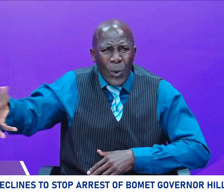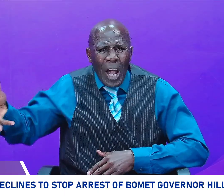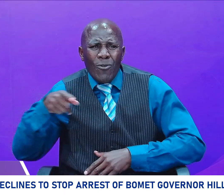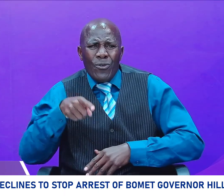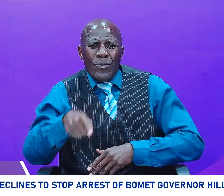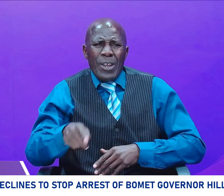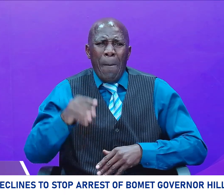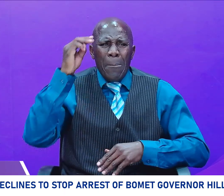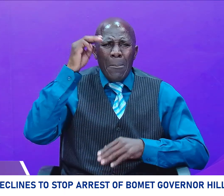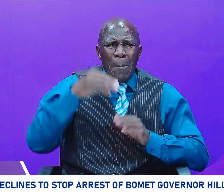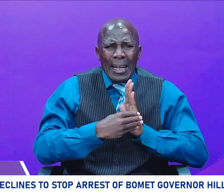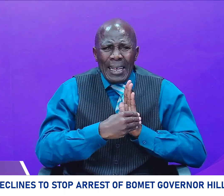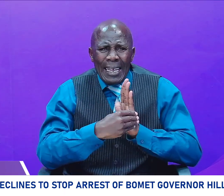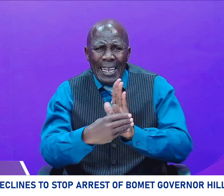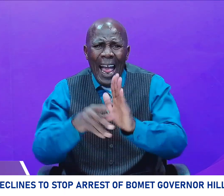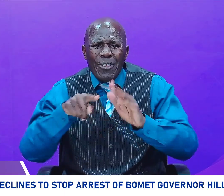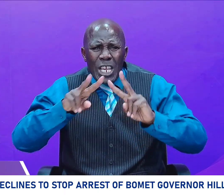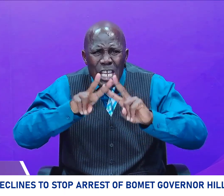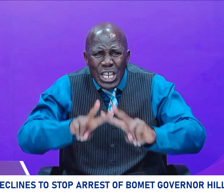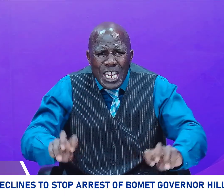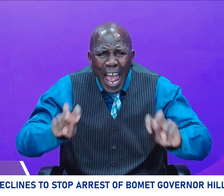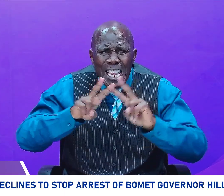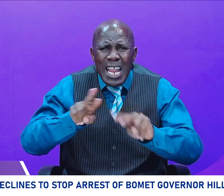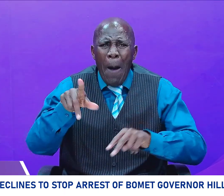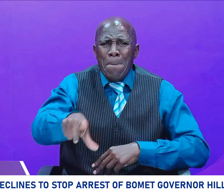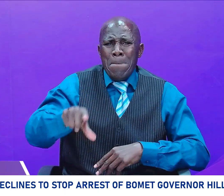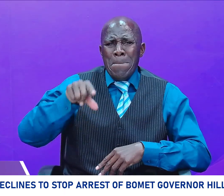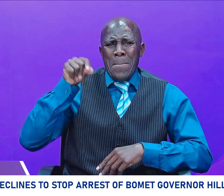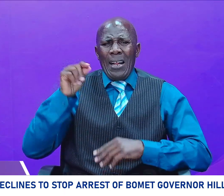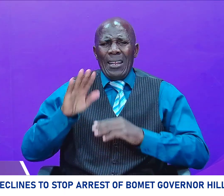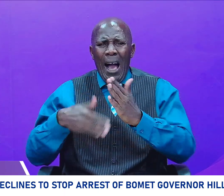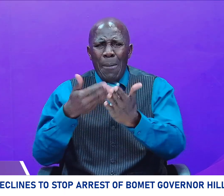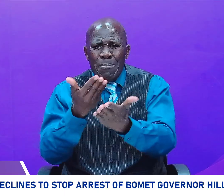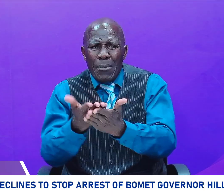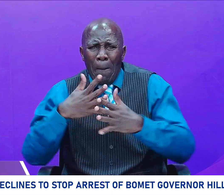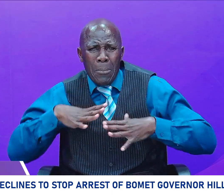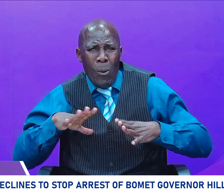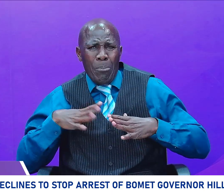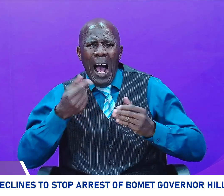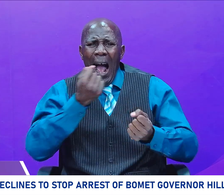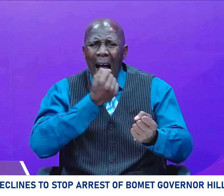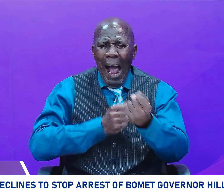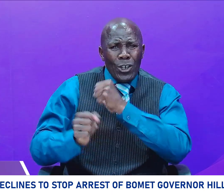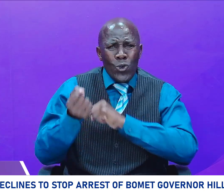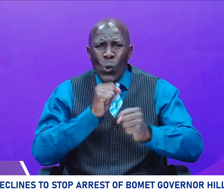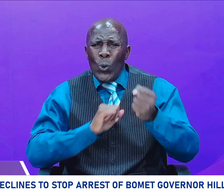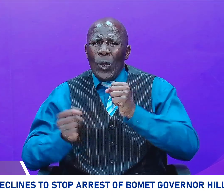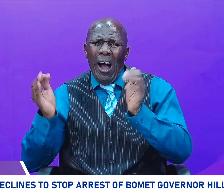take appropriate action against public officers suspected of